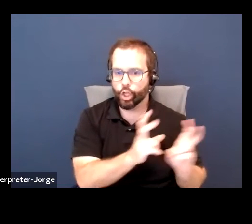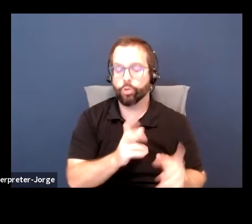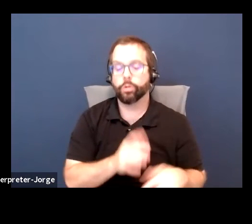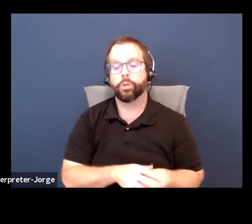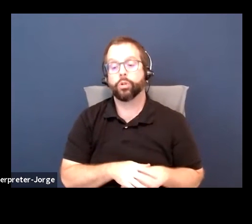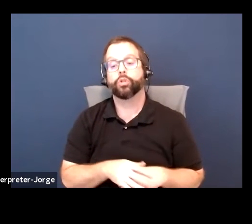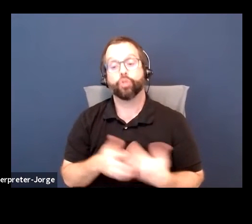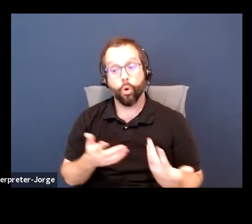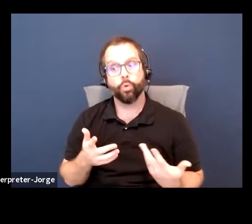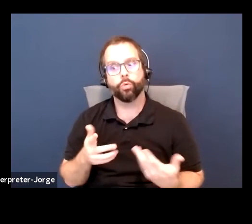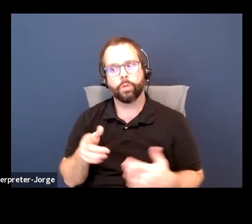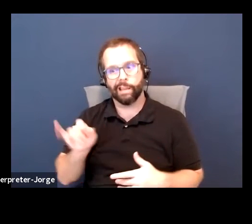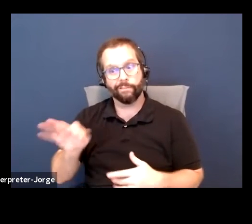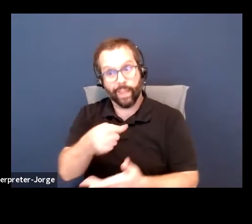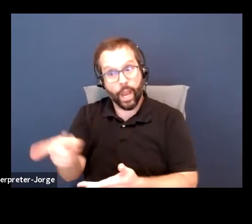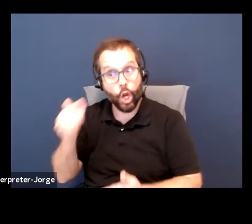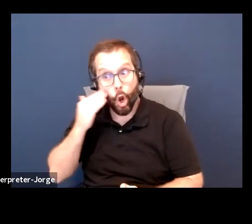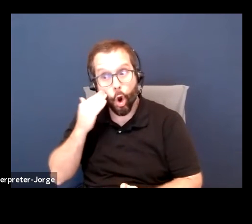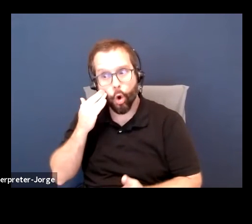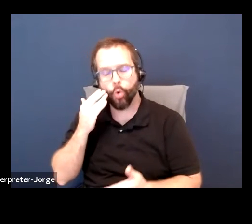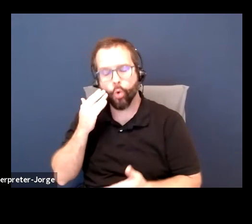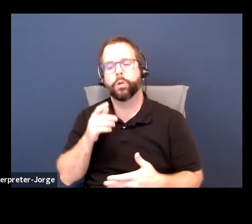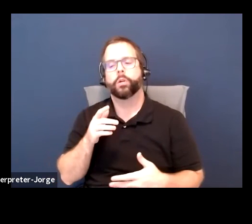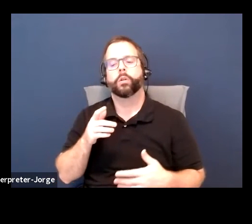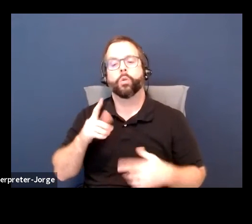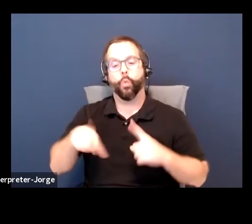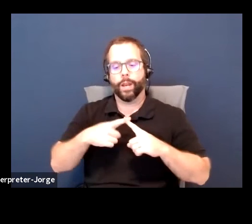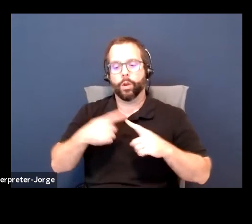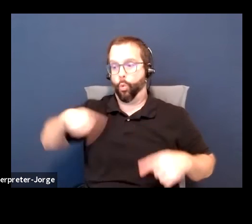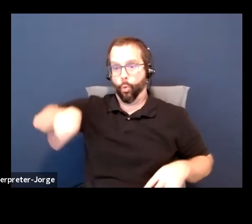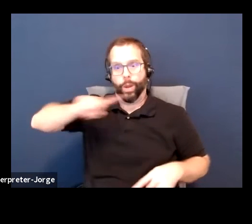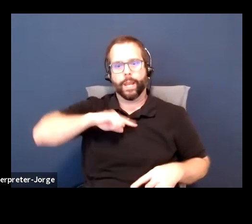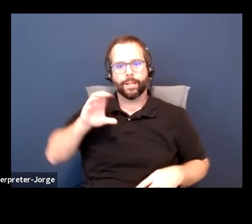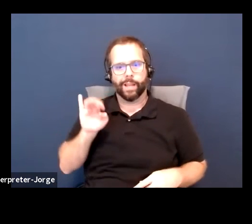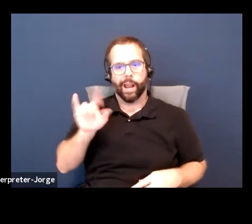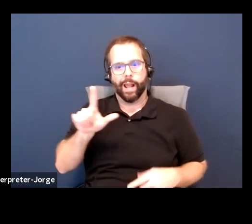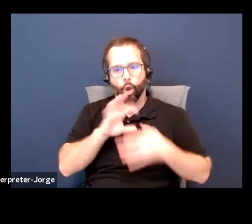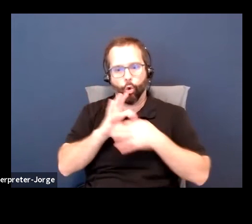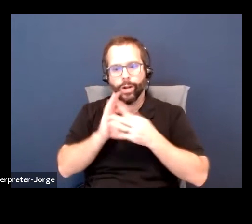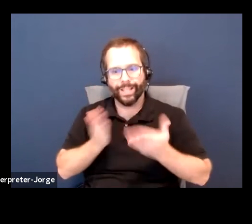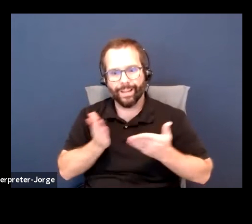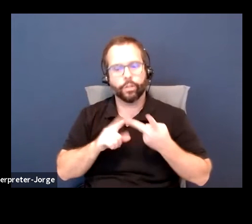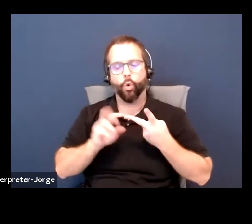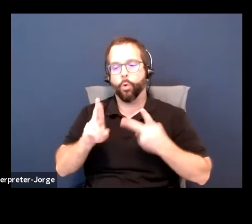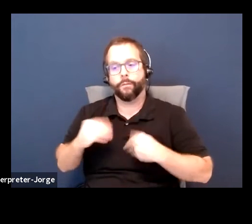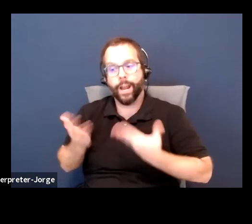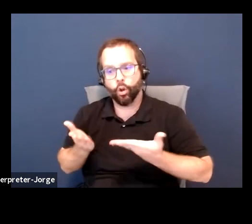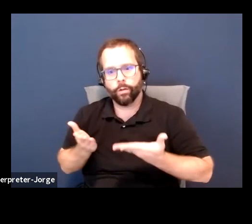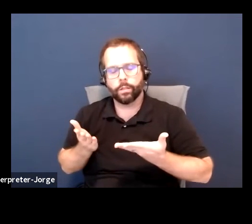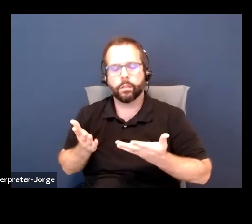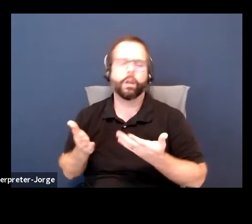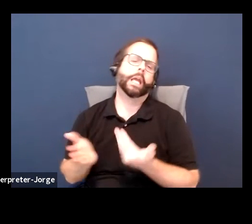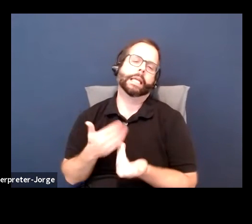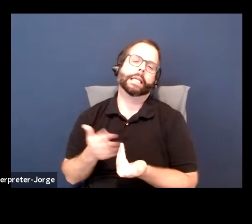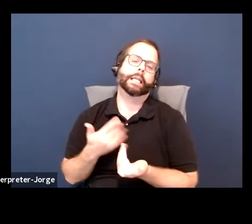services, as you're coordinating services, as you're providing information to people about this whole Medicaid managed